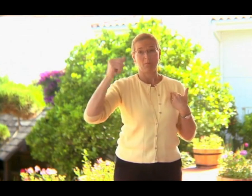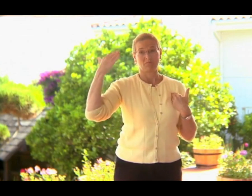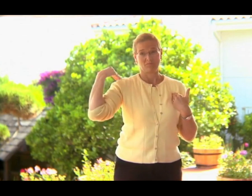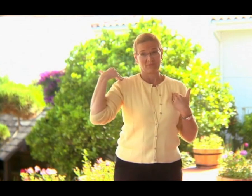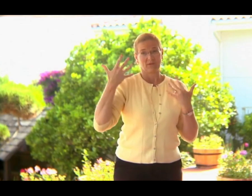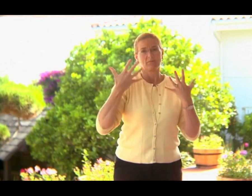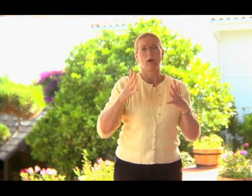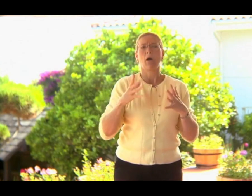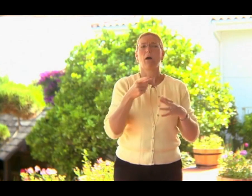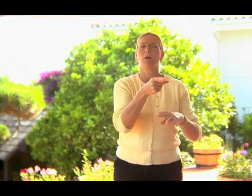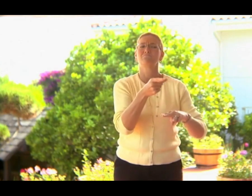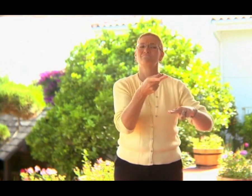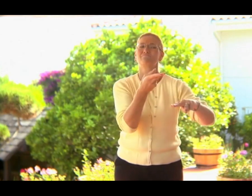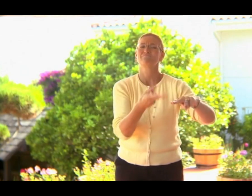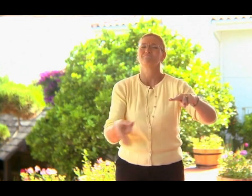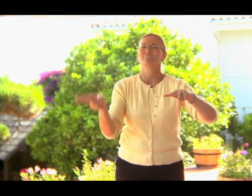getting a melanoma too.